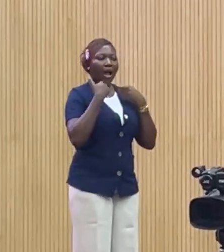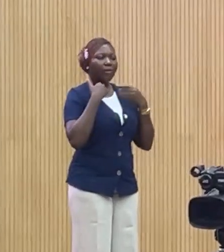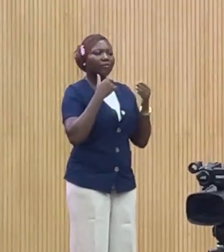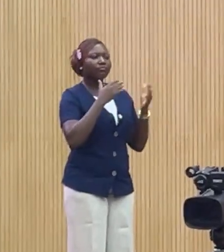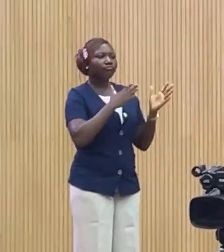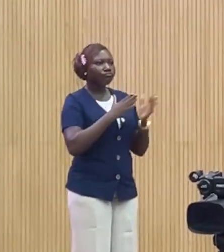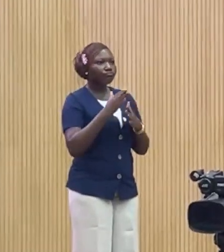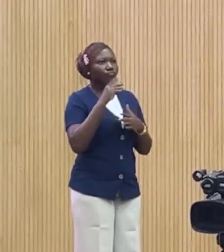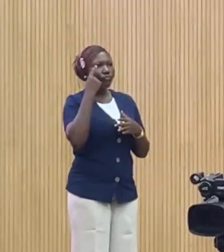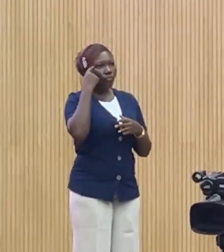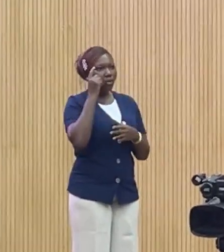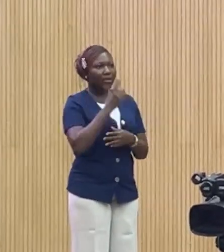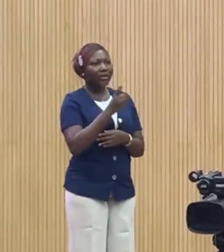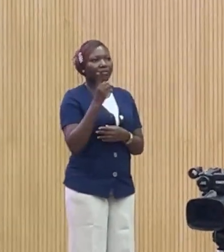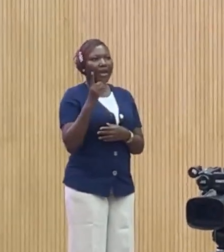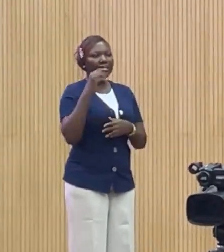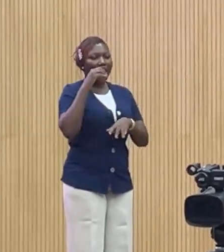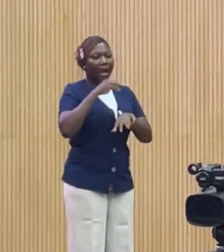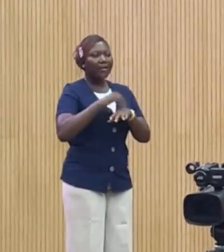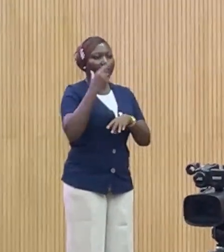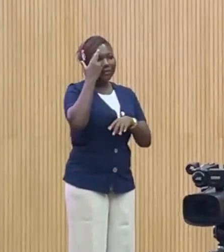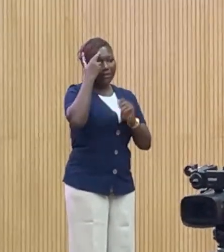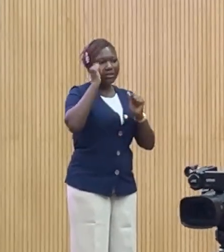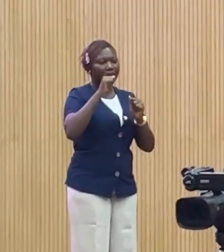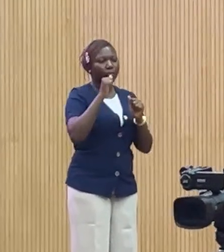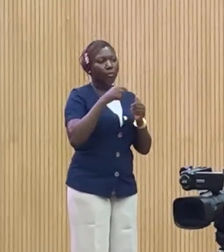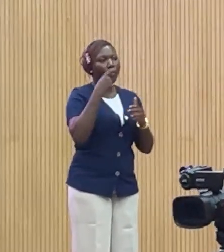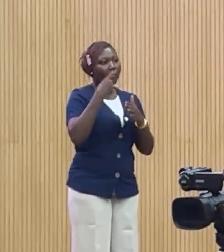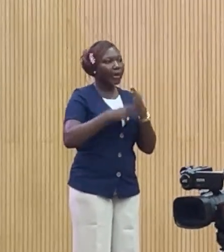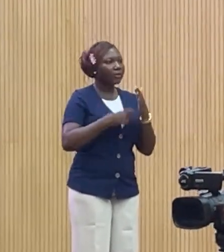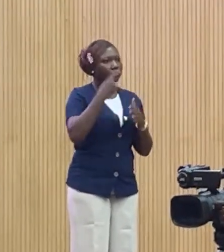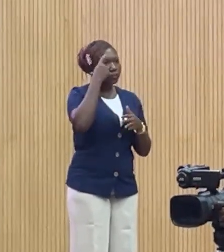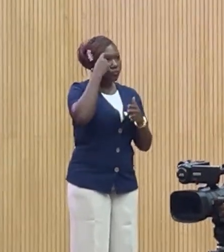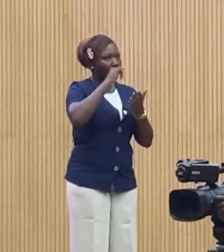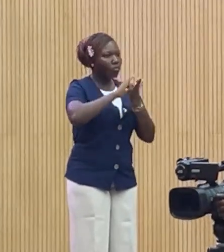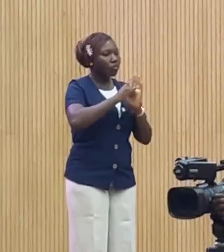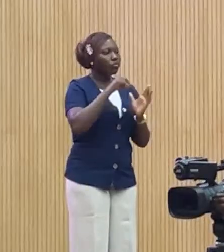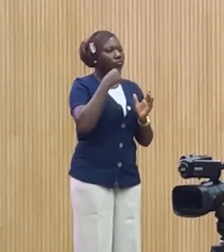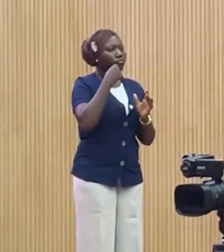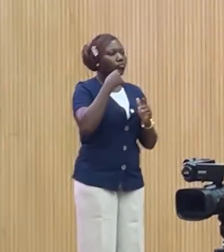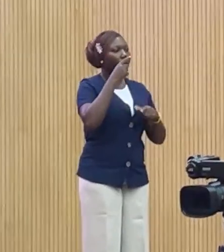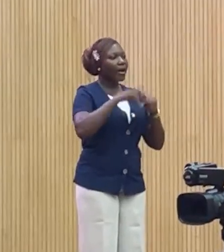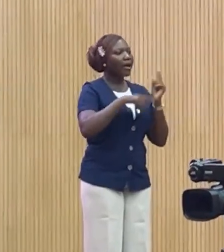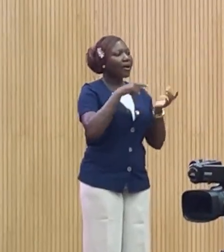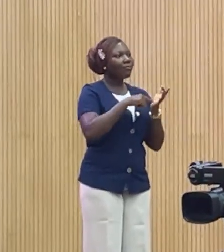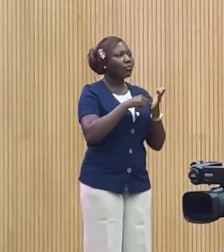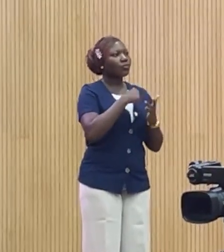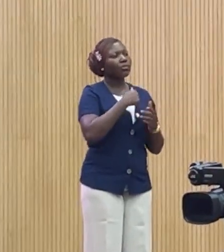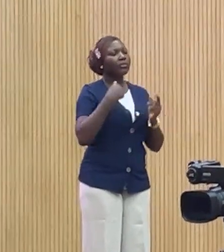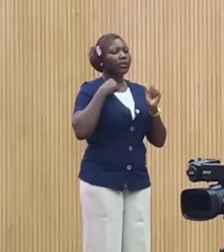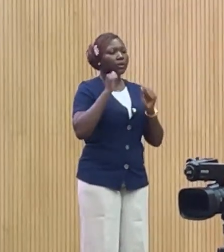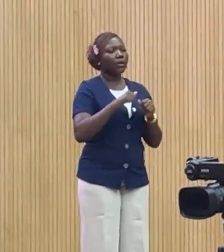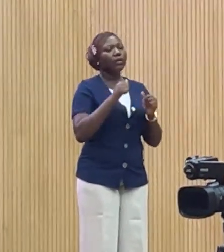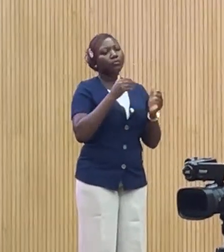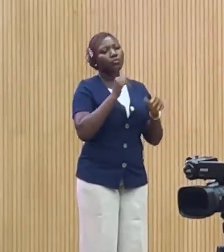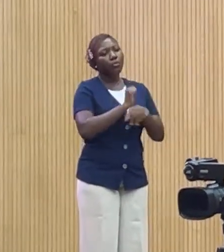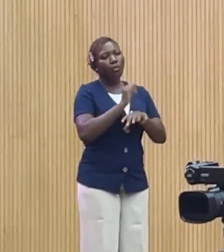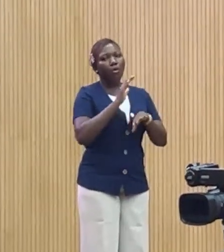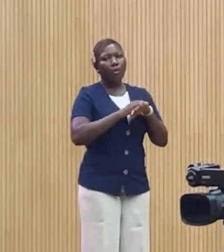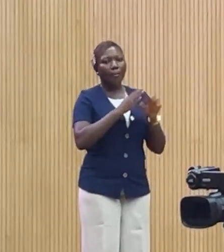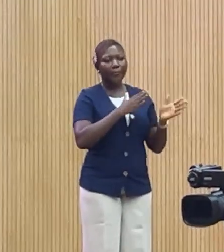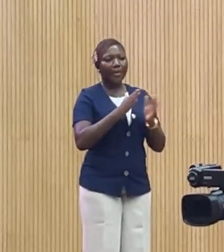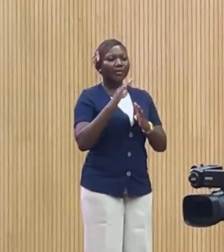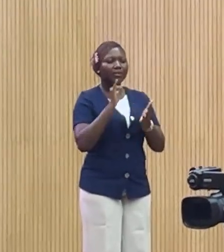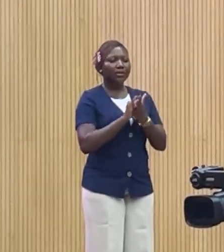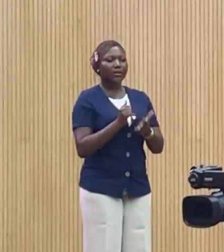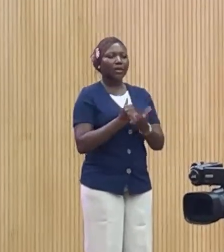a reasonable price, right? And so for those users, we can sell directly. For those who cannot, we can work on plans that help subsidize that, again, with the